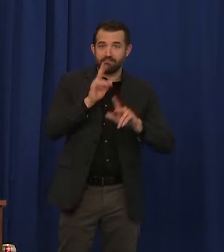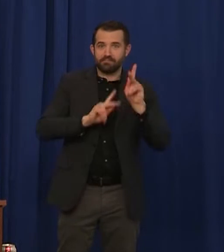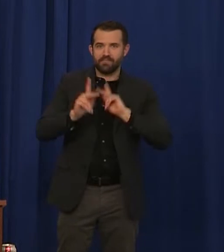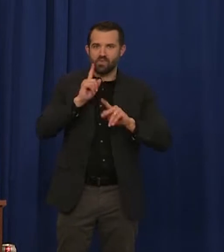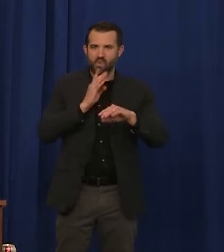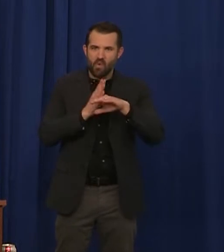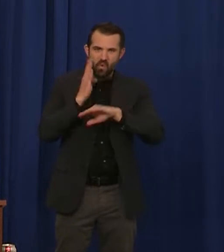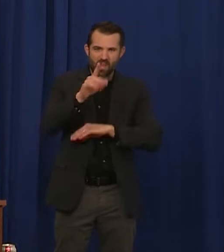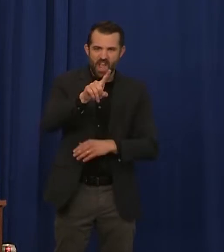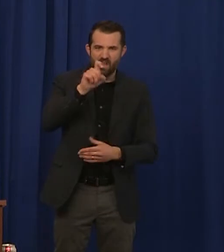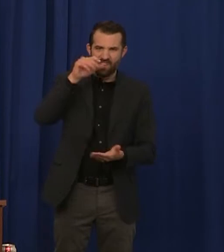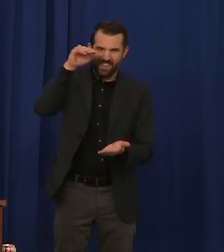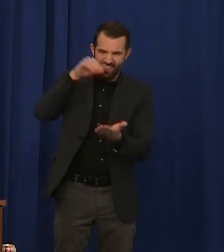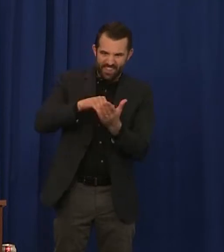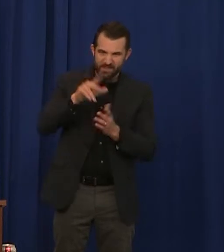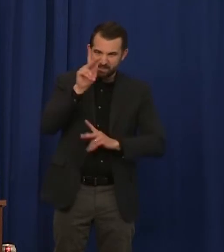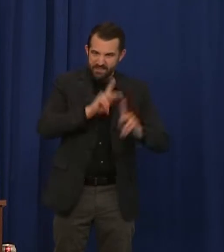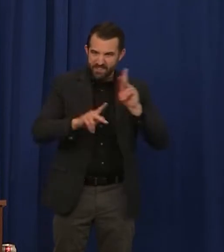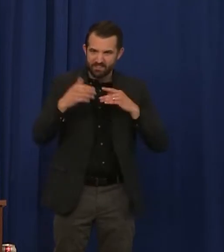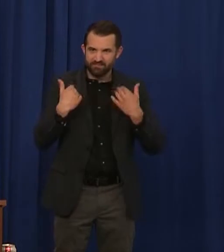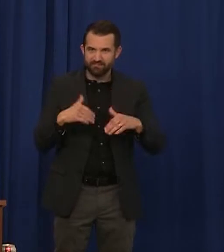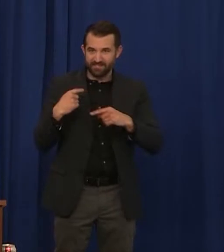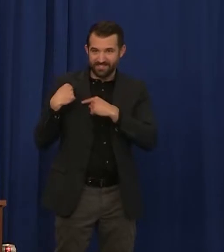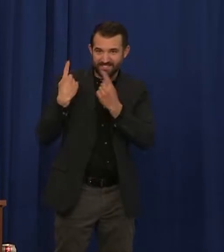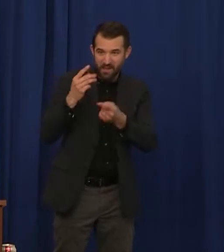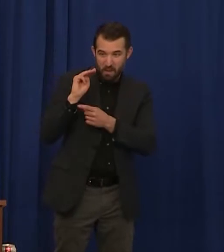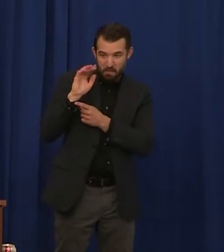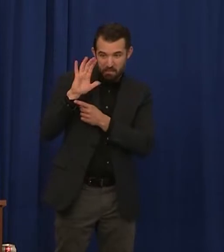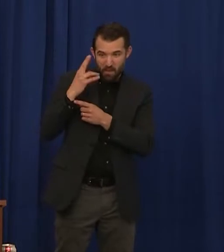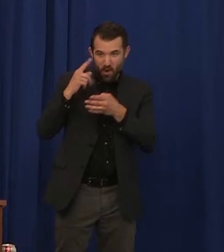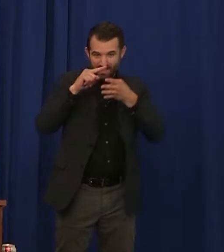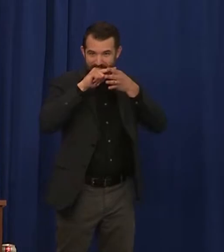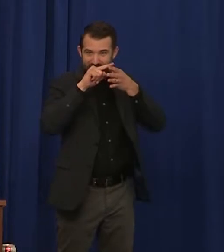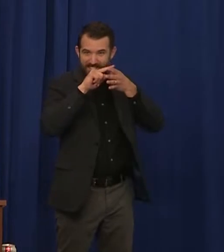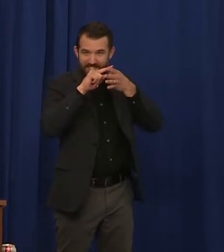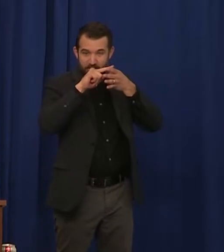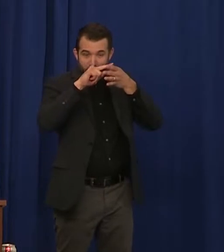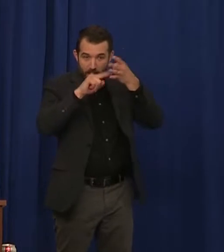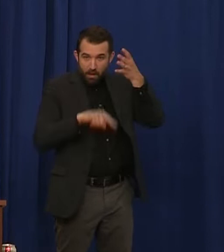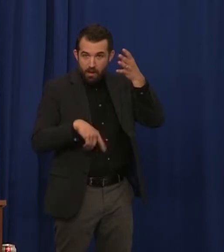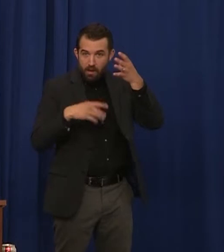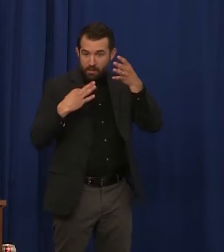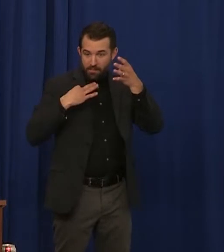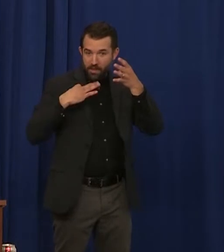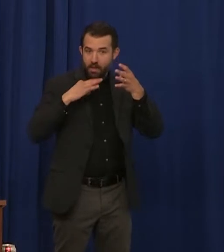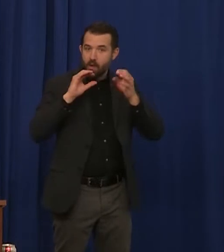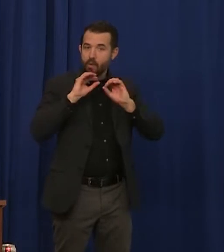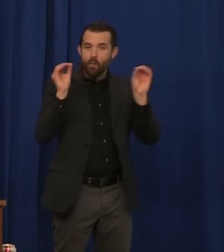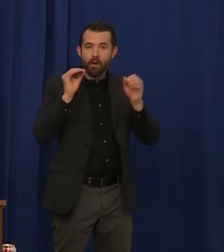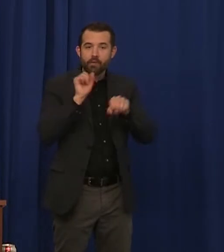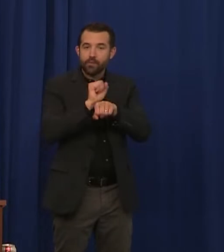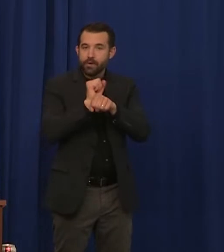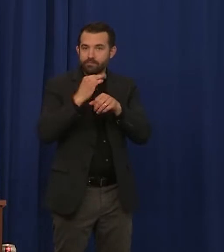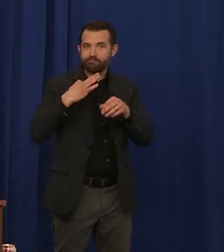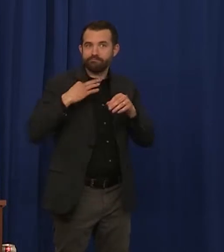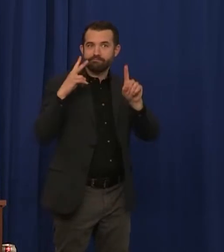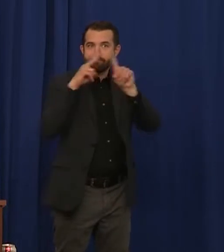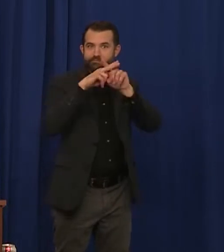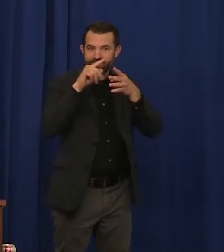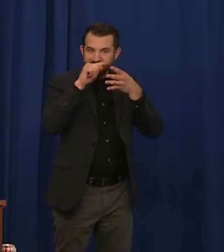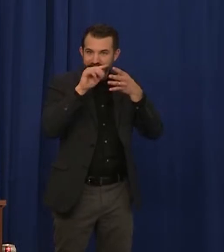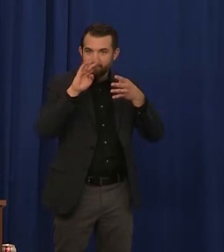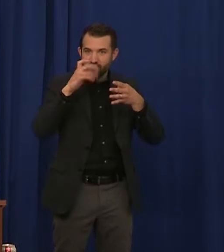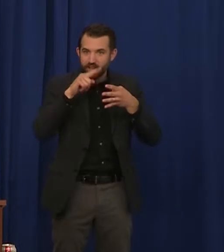unemployment insurance benefits. The good news is that 2/3 of those who have applied are